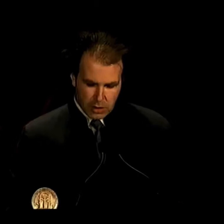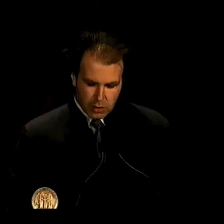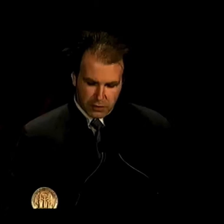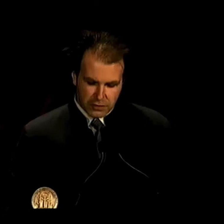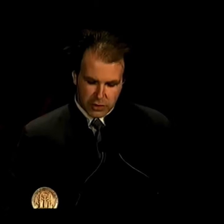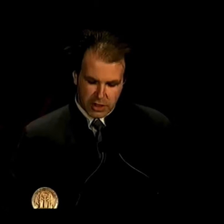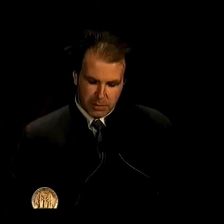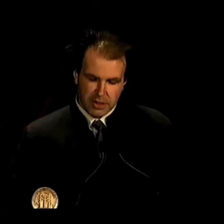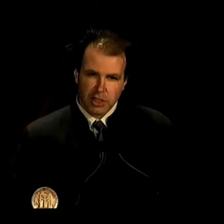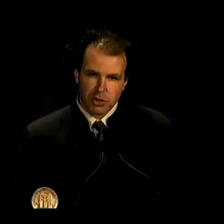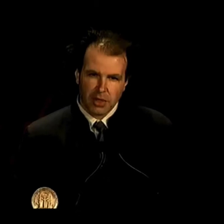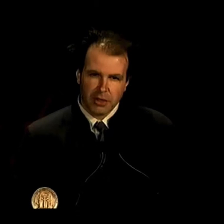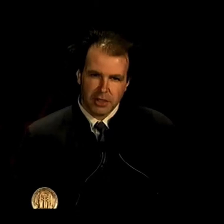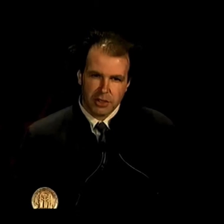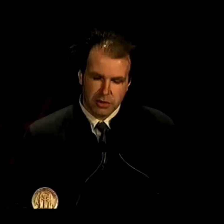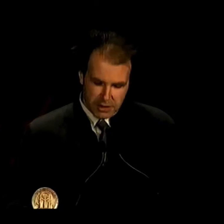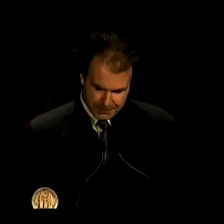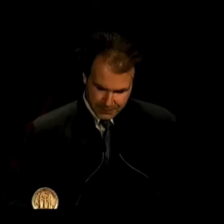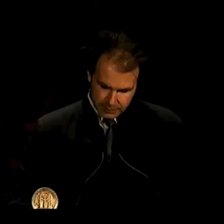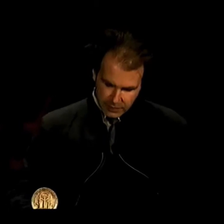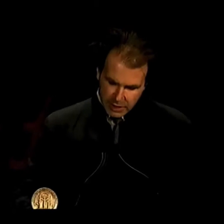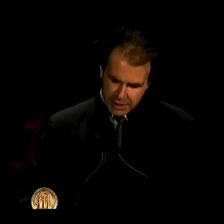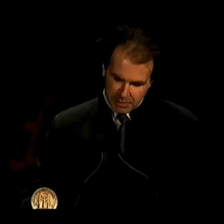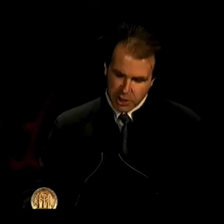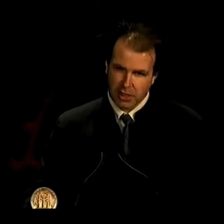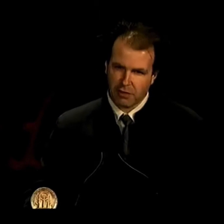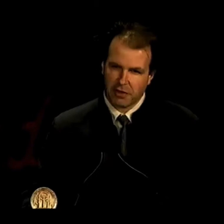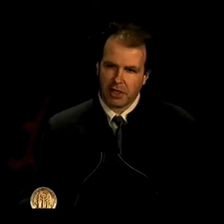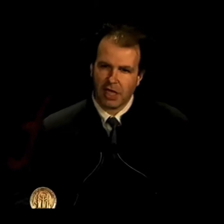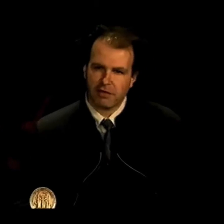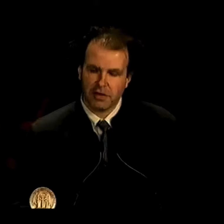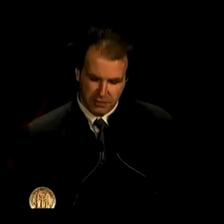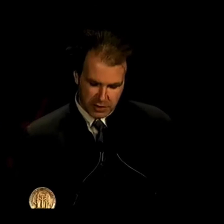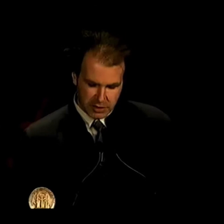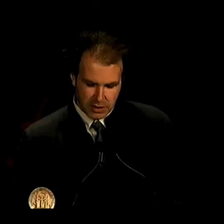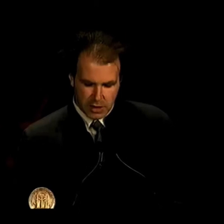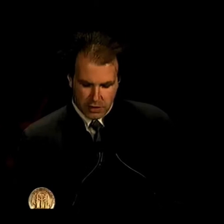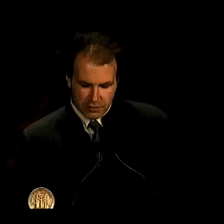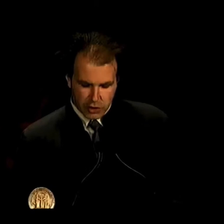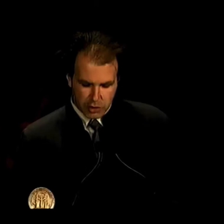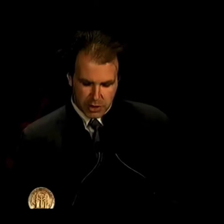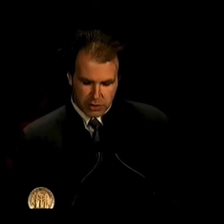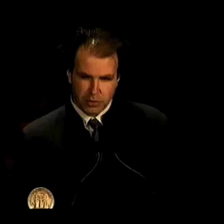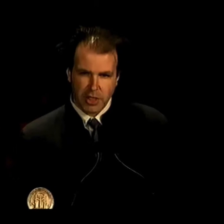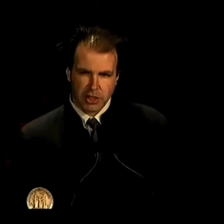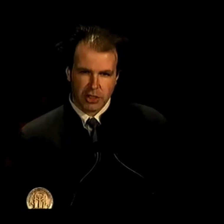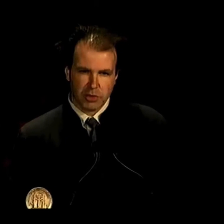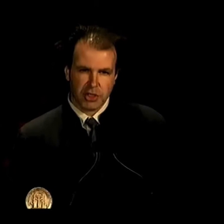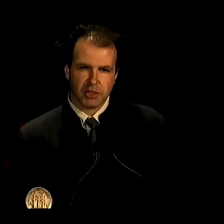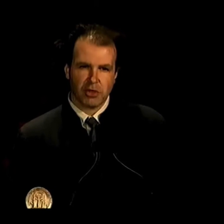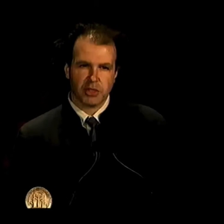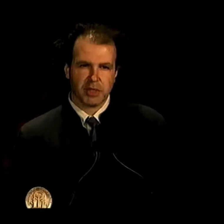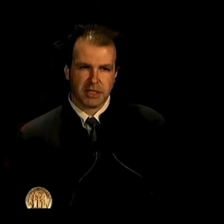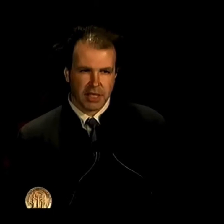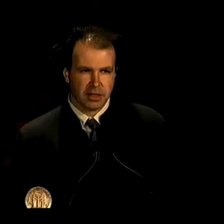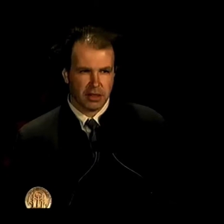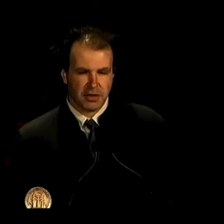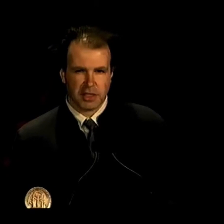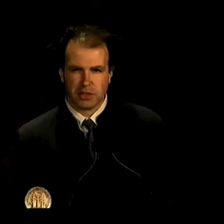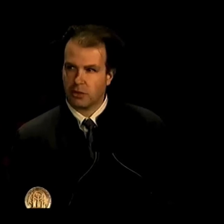all of you to keep in touch with our industry, especially in the very lively field of documentary production, which has grown spectacularly thanks to